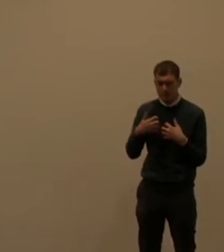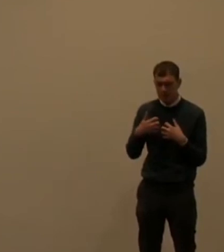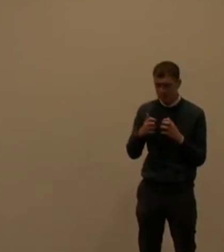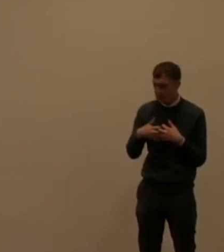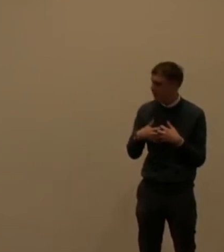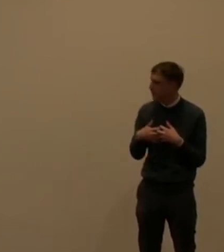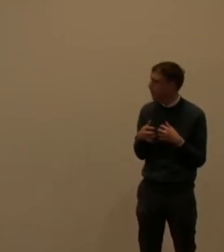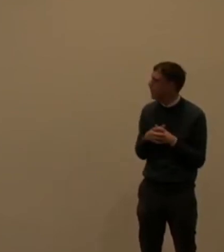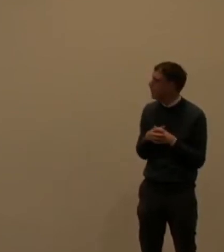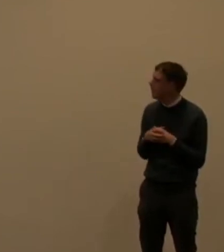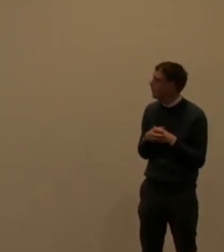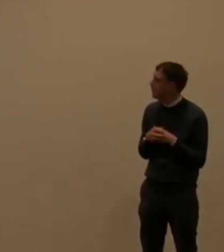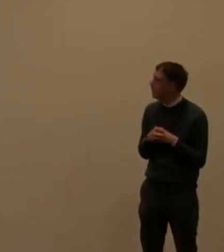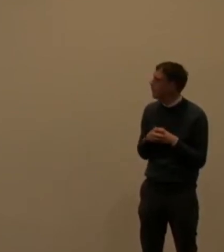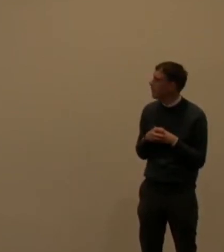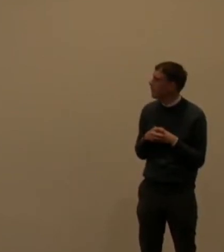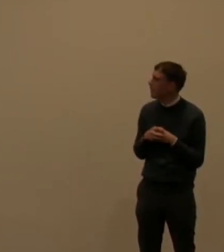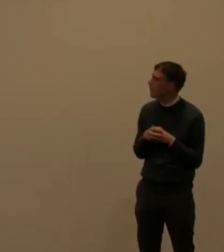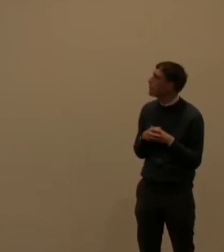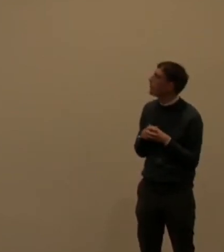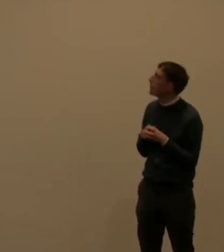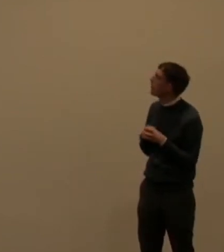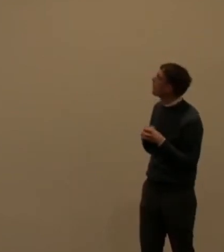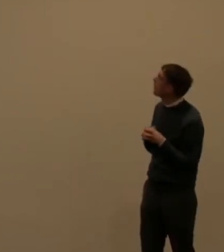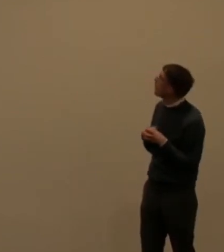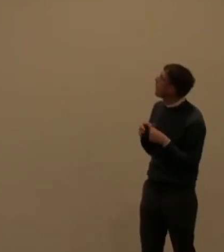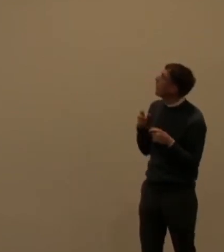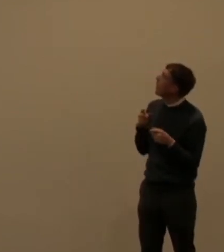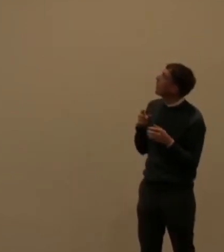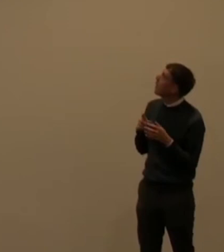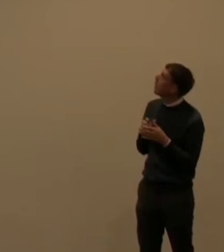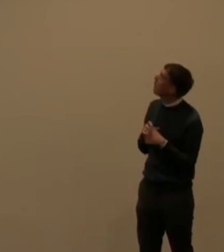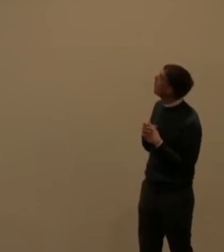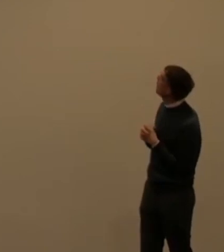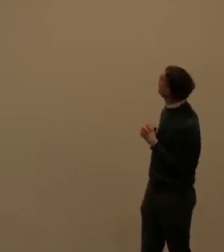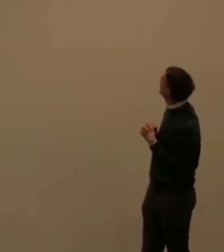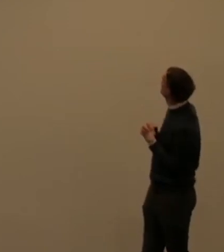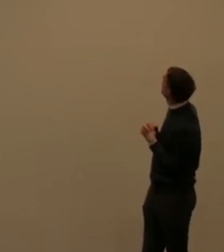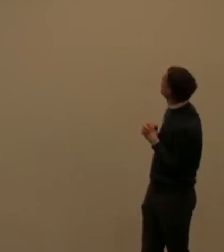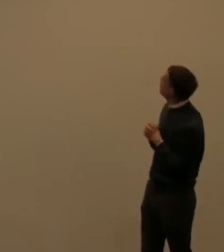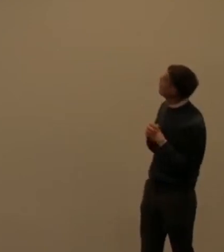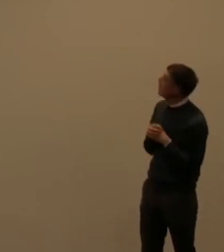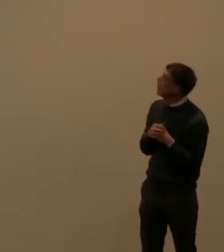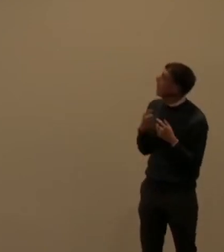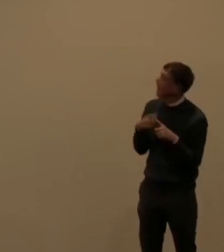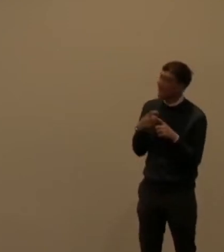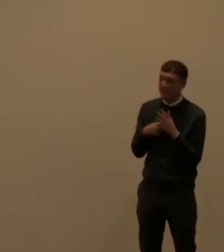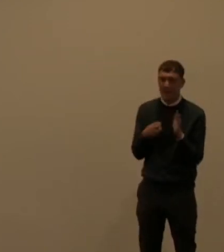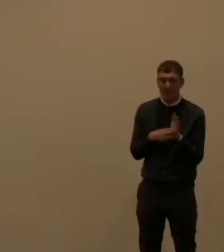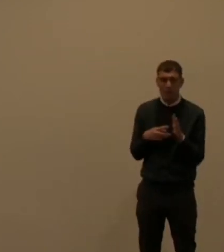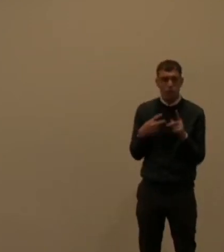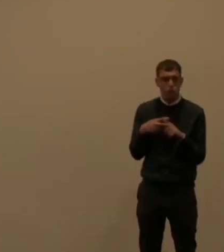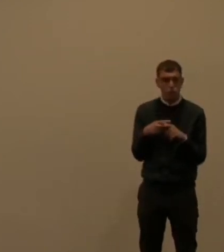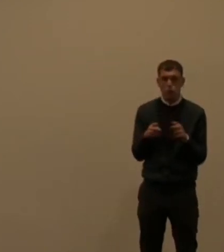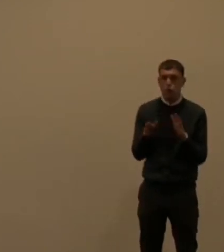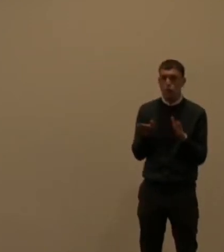did. XRM Toolbox, if you haven't heard from it, definitely look it up. It has a lot of tools, and it can